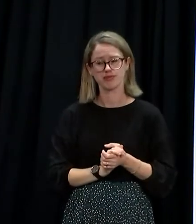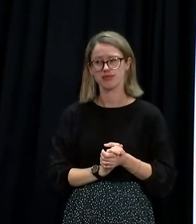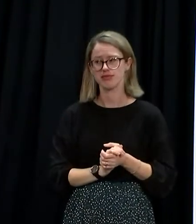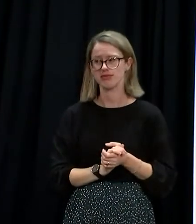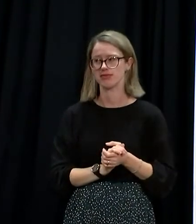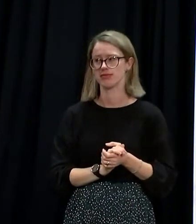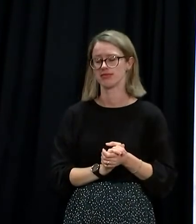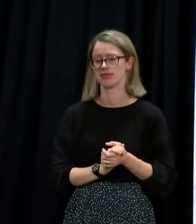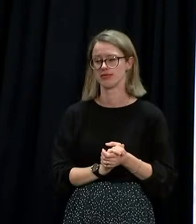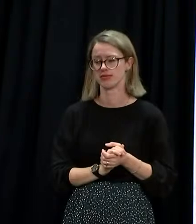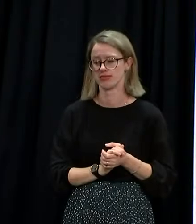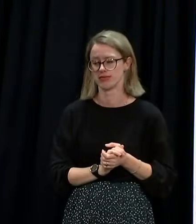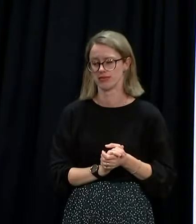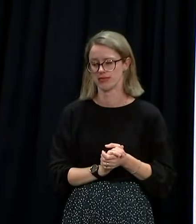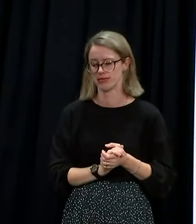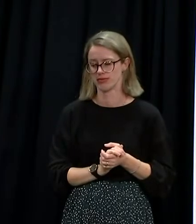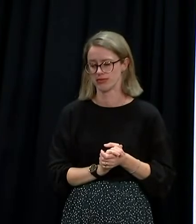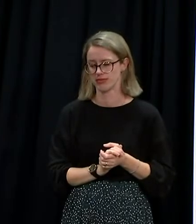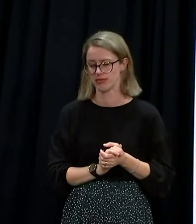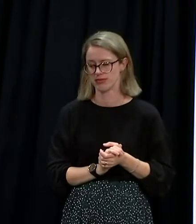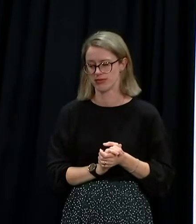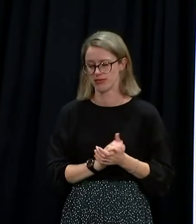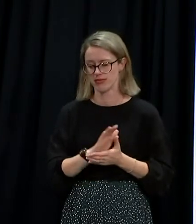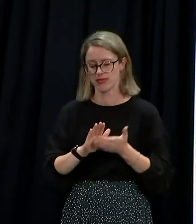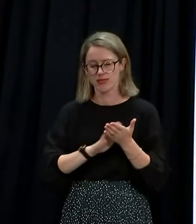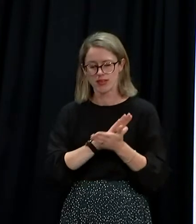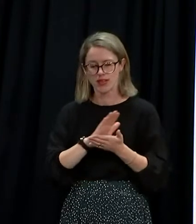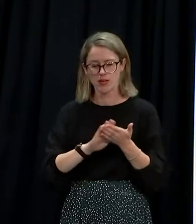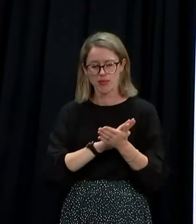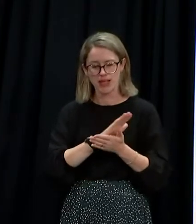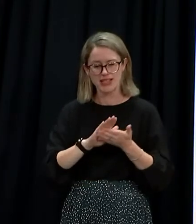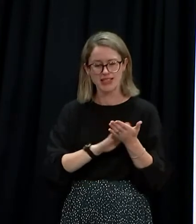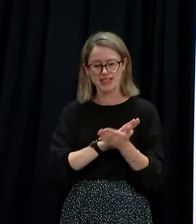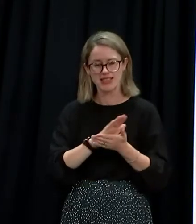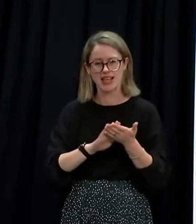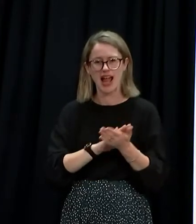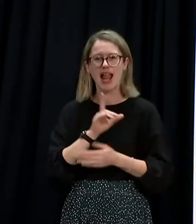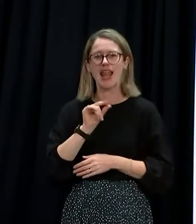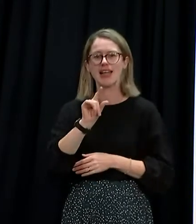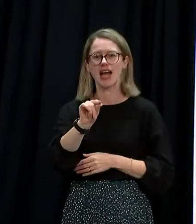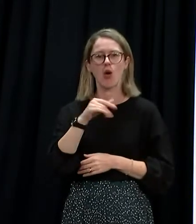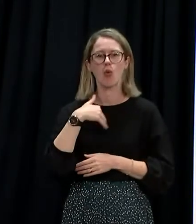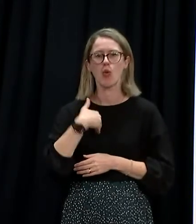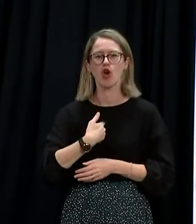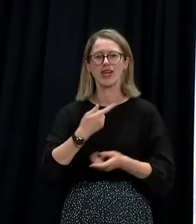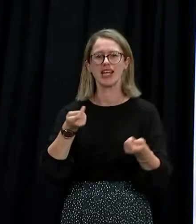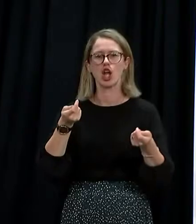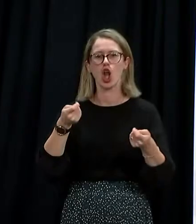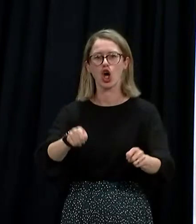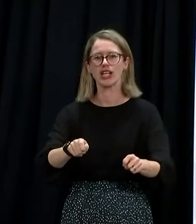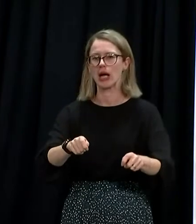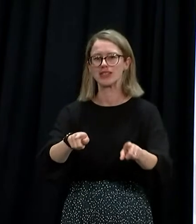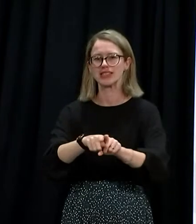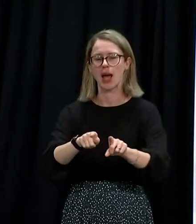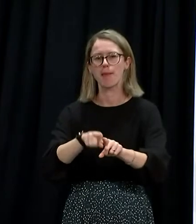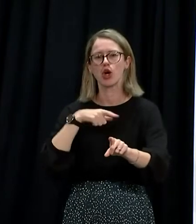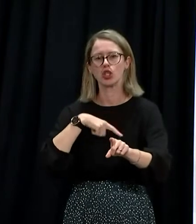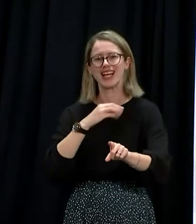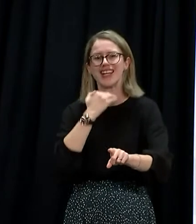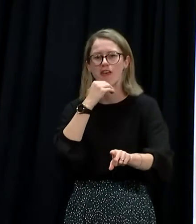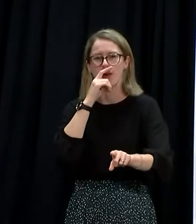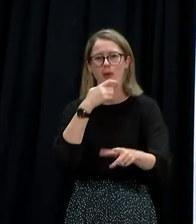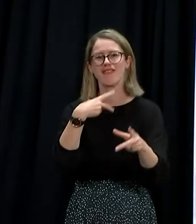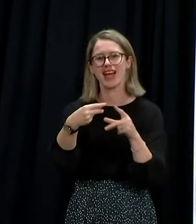we can build in an extra layer of protection that means that we don't have to use things like lockdowns in the way we have in the past.